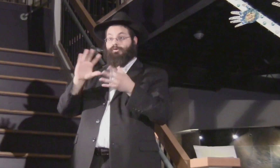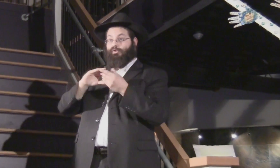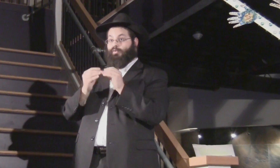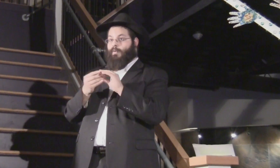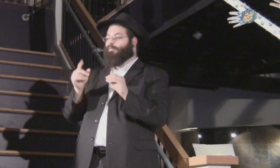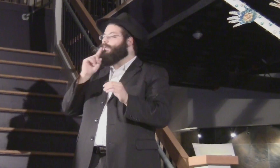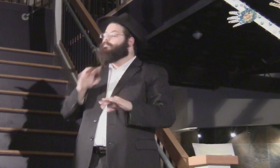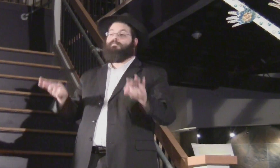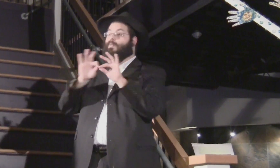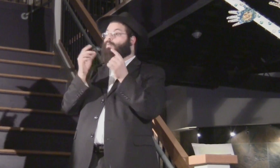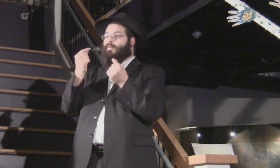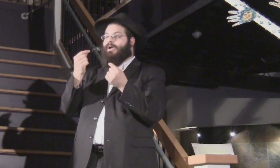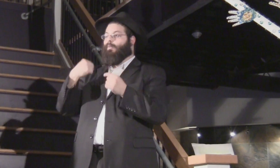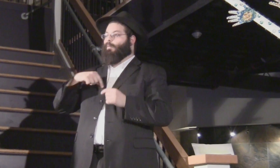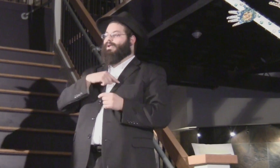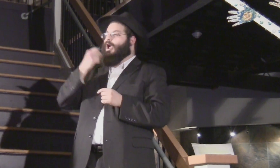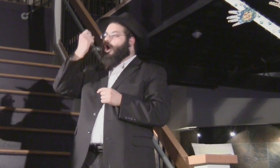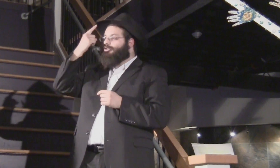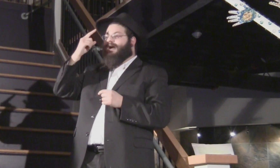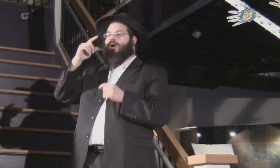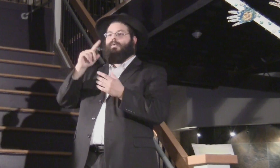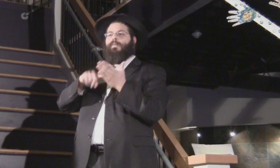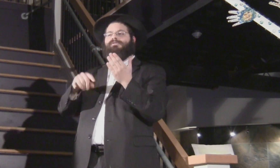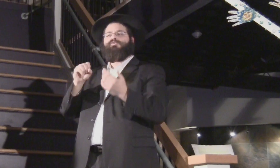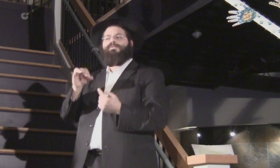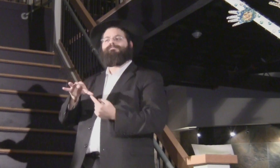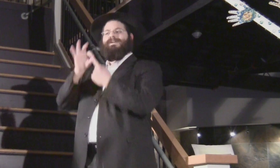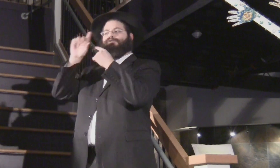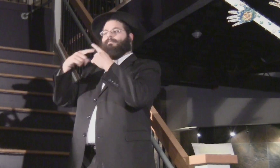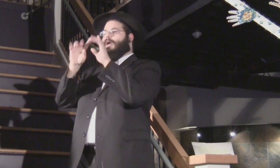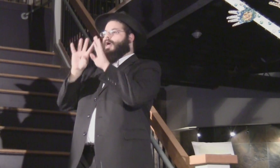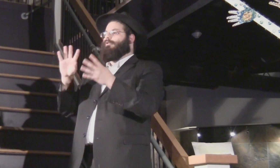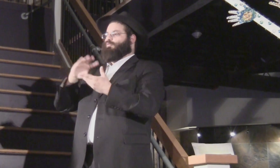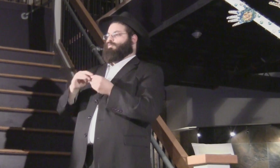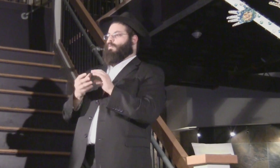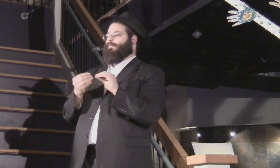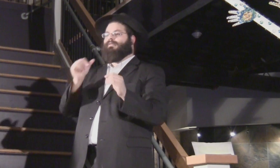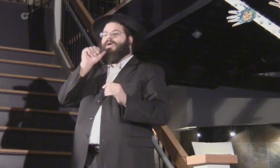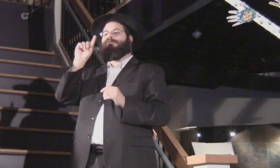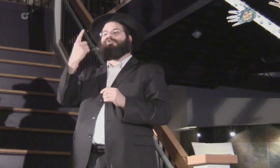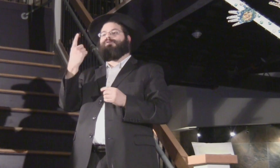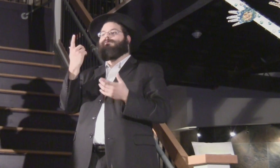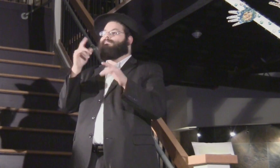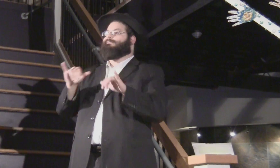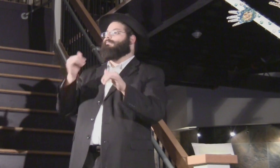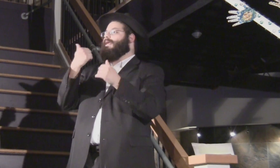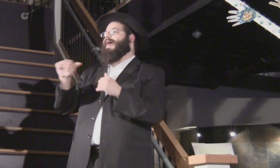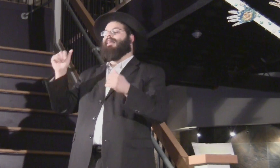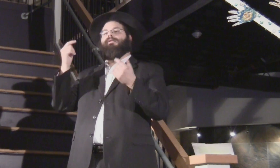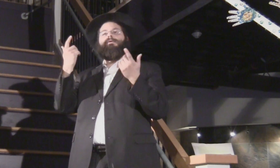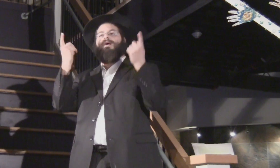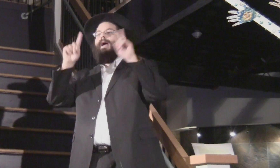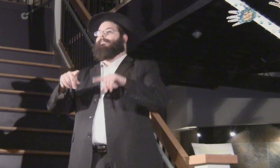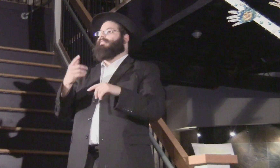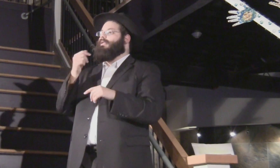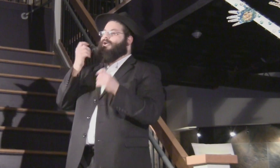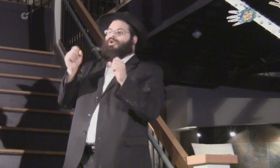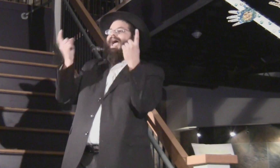natural. So really, the Hanukkah story, you have to understand what is so special about the Hanukkah story. You know, it's not just like,